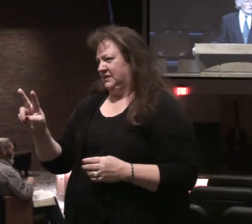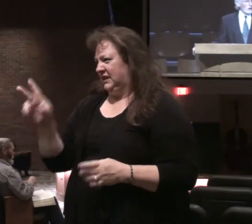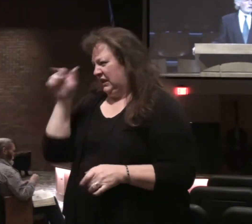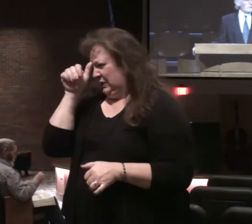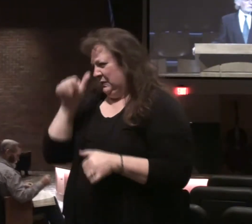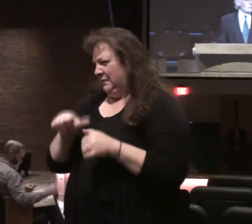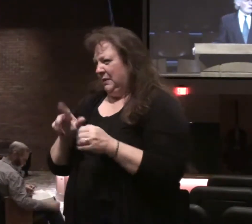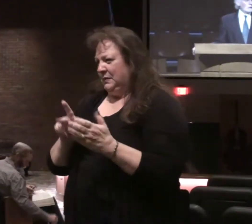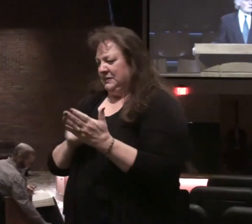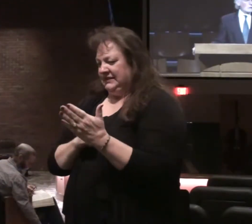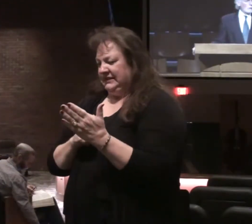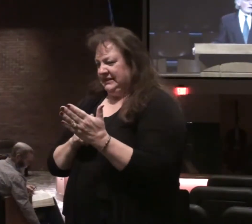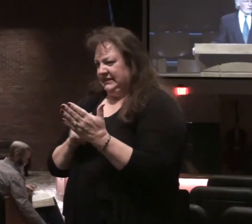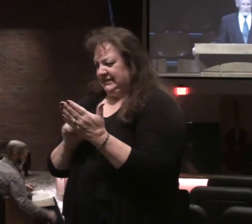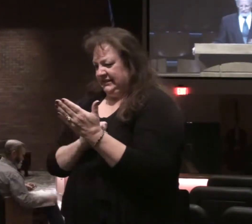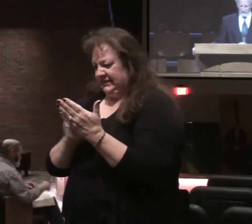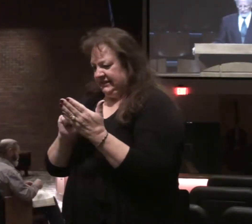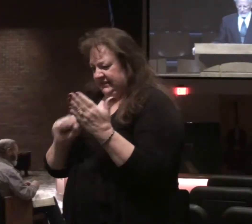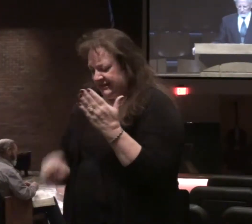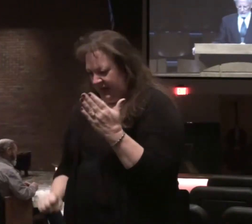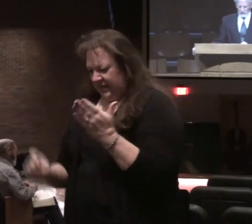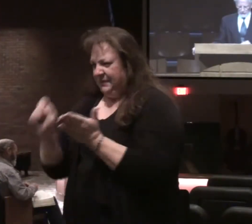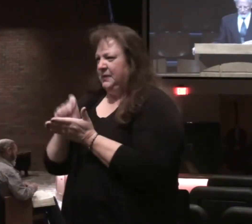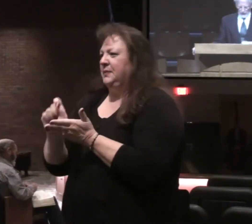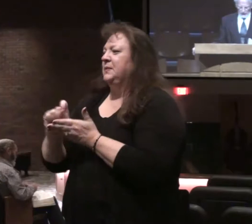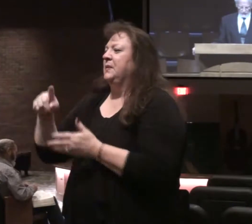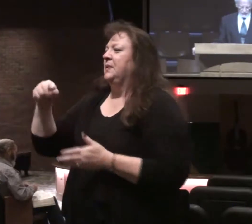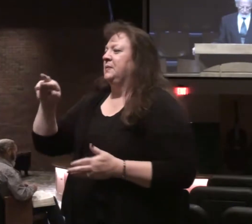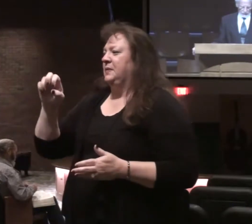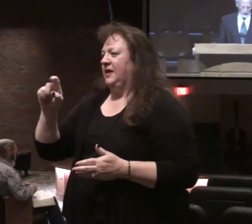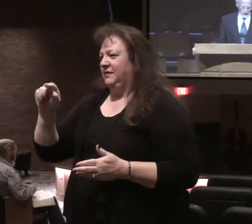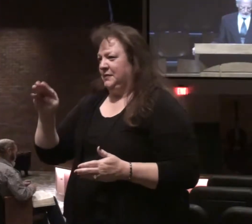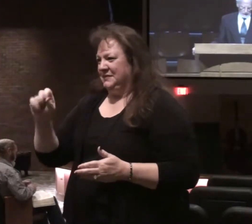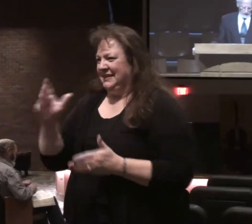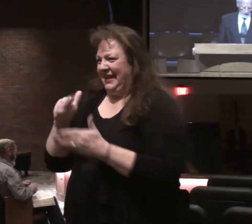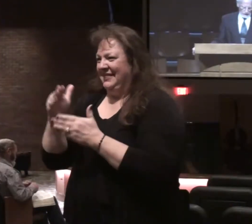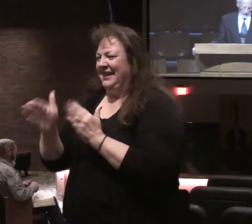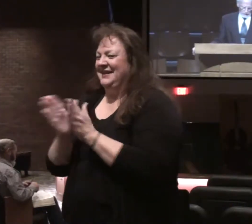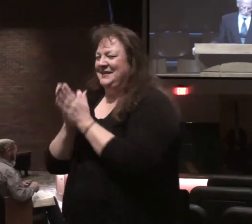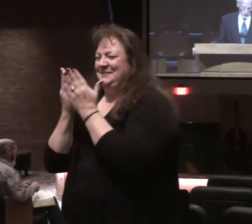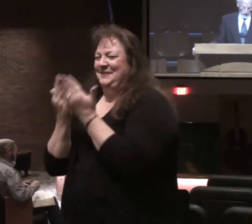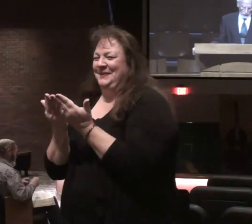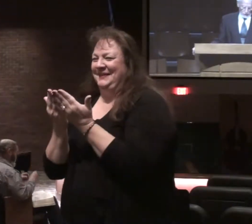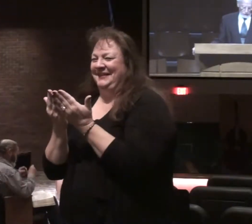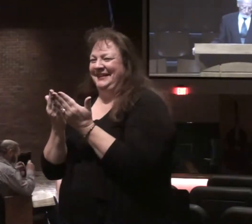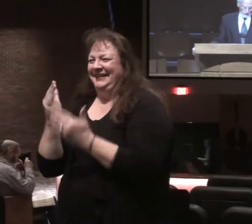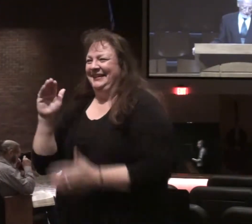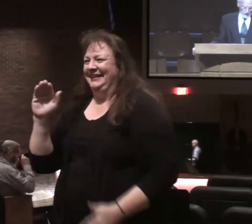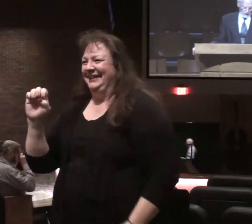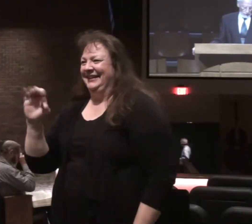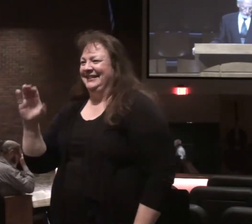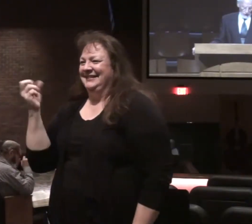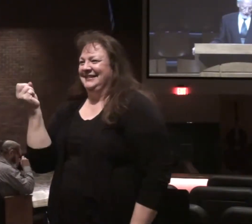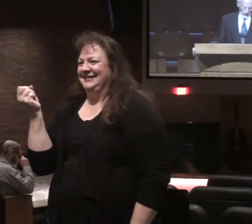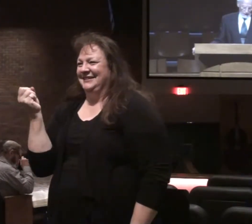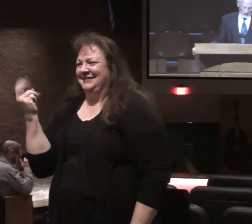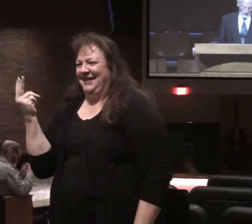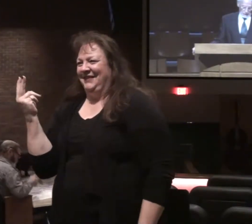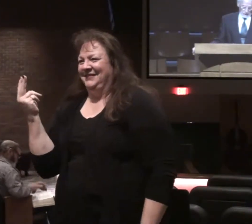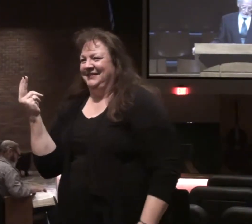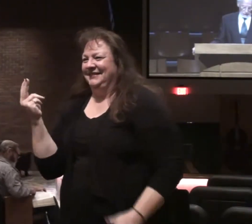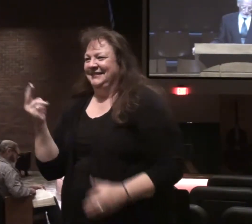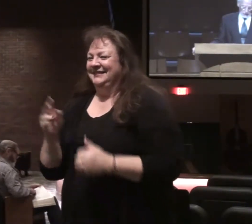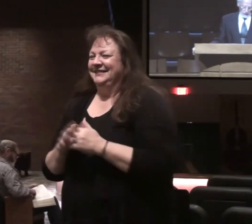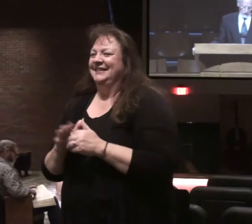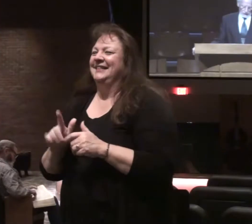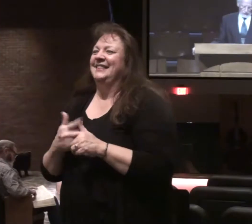remember Solomon was the writer of Proverbs. At the end of the book, in chapter 12, verse 9, we